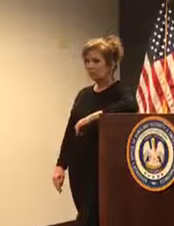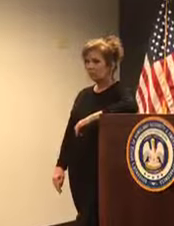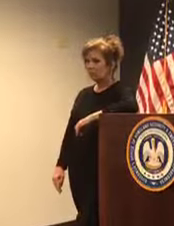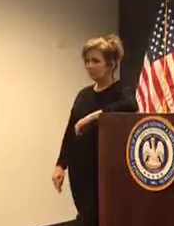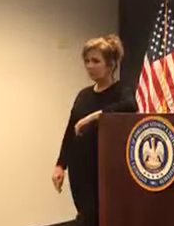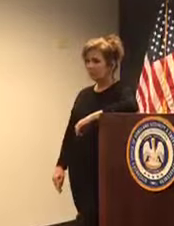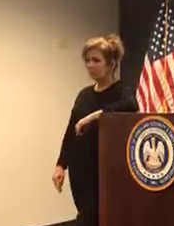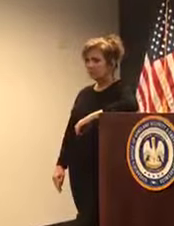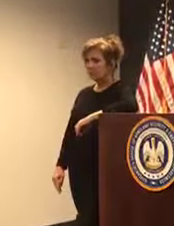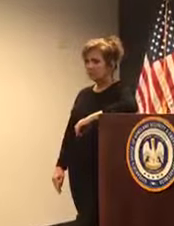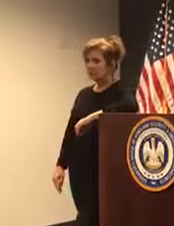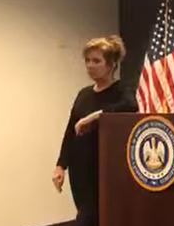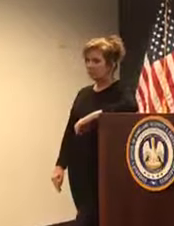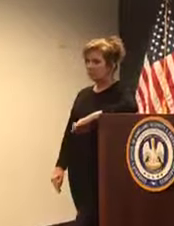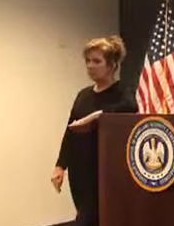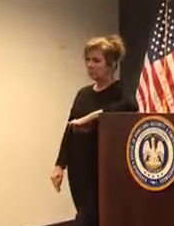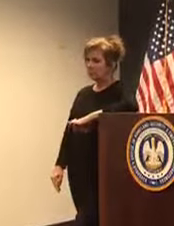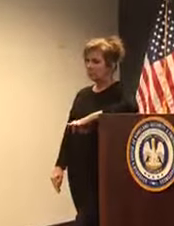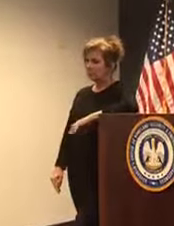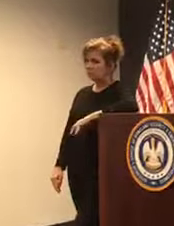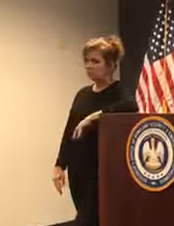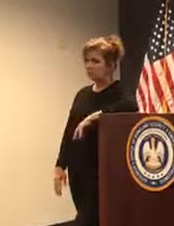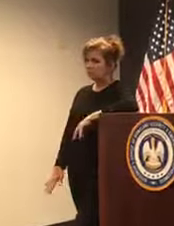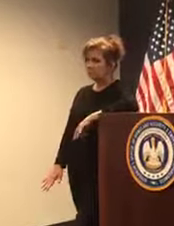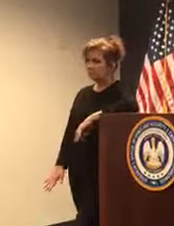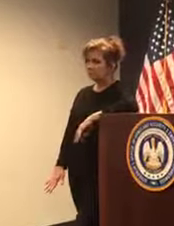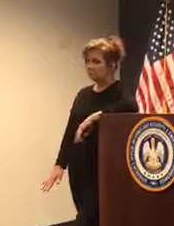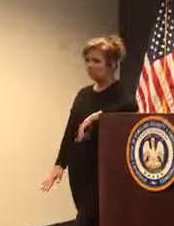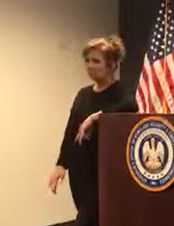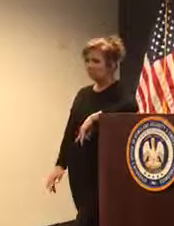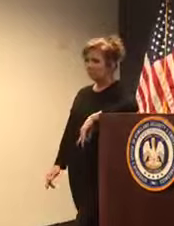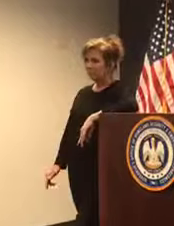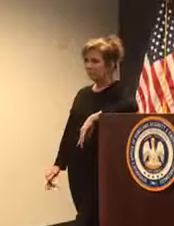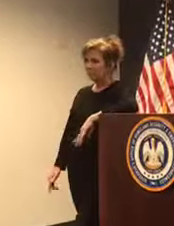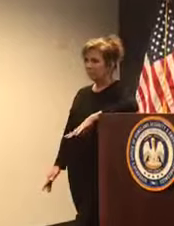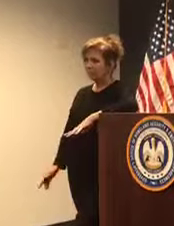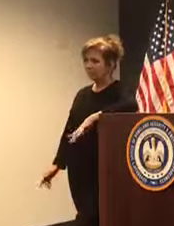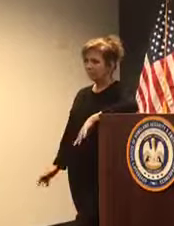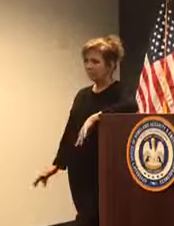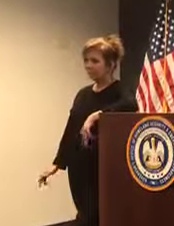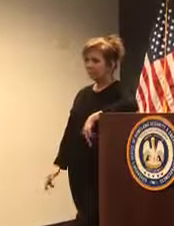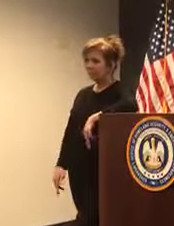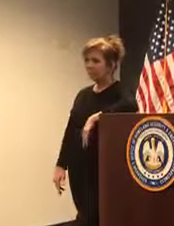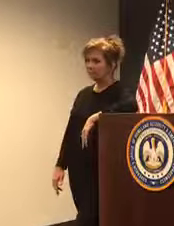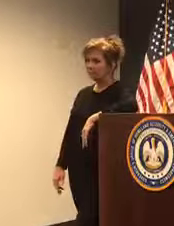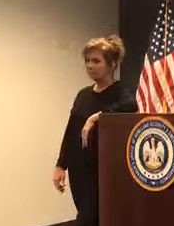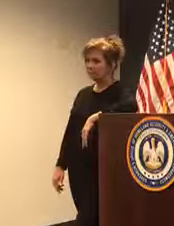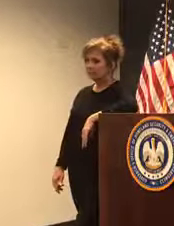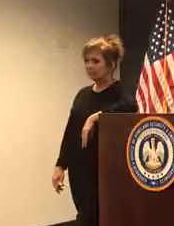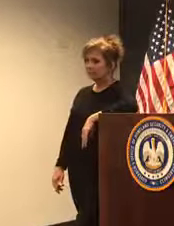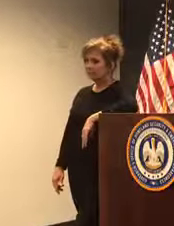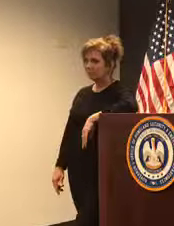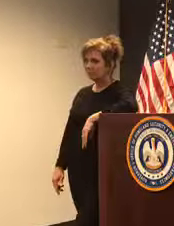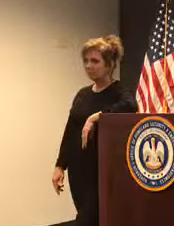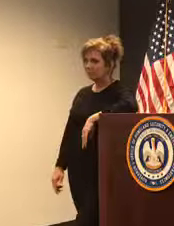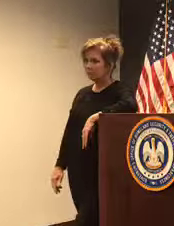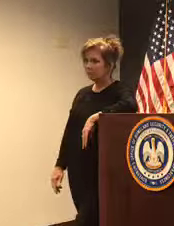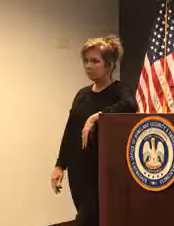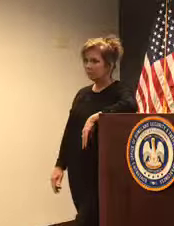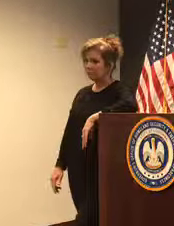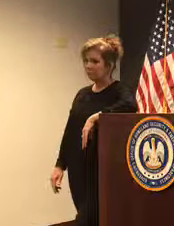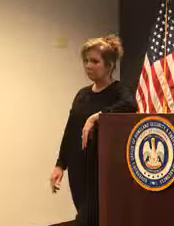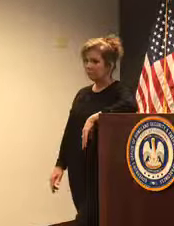about the potentials of individual, not only from the hurricane season, but also as a result of the